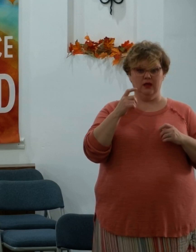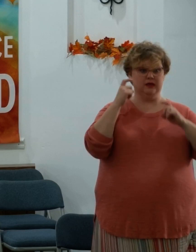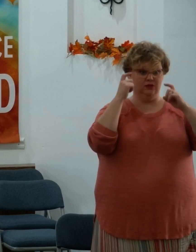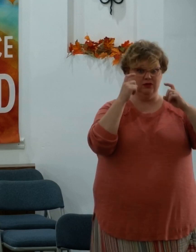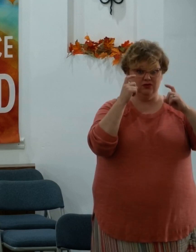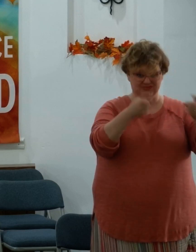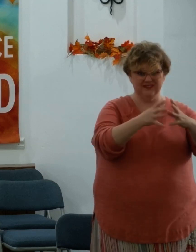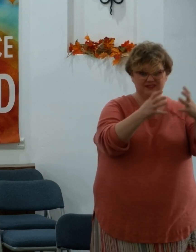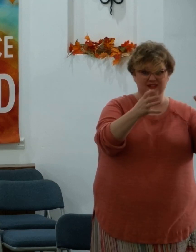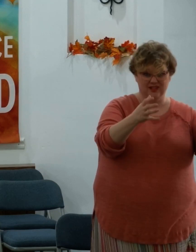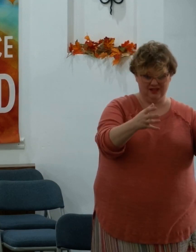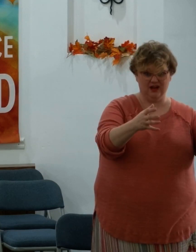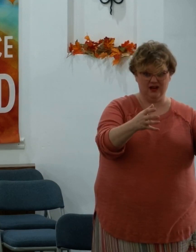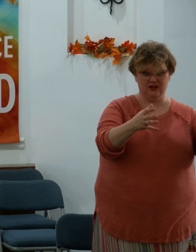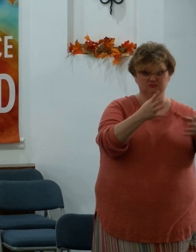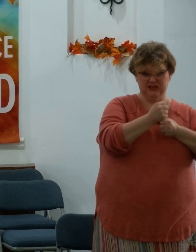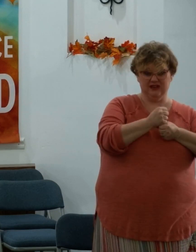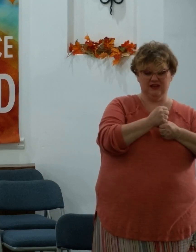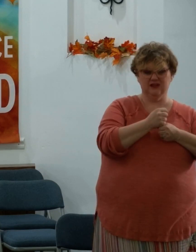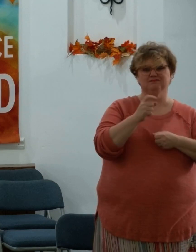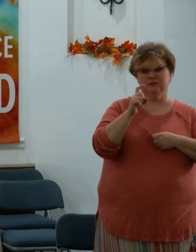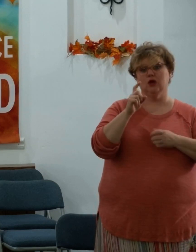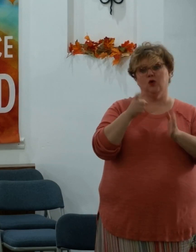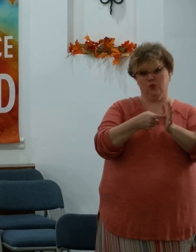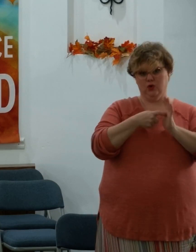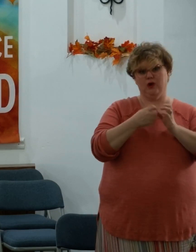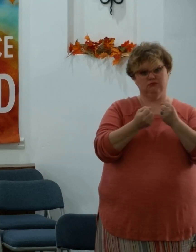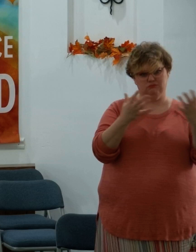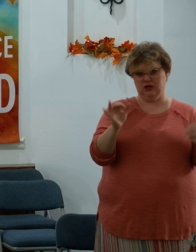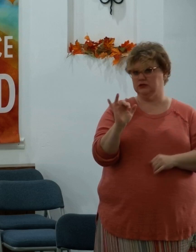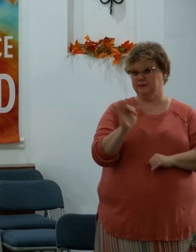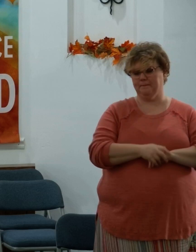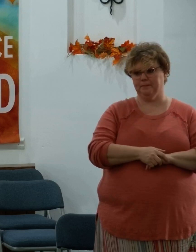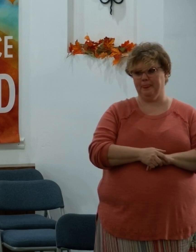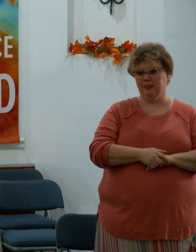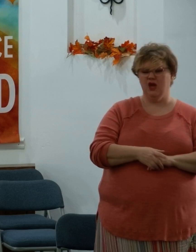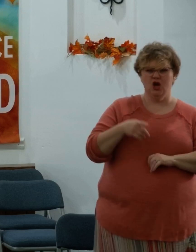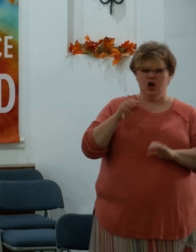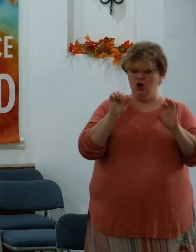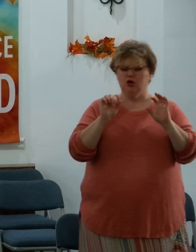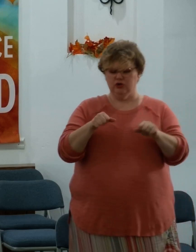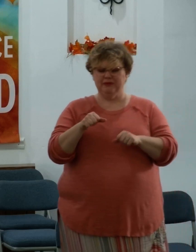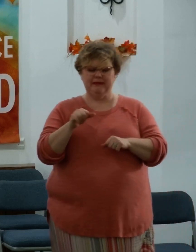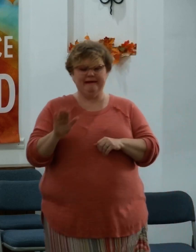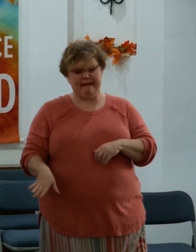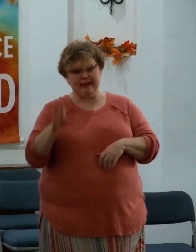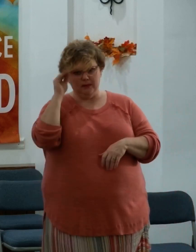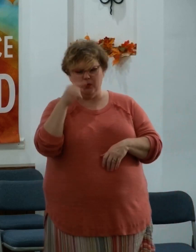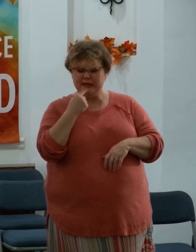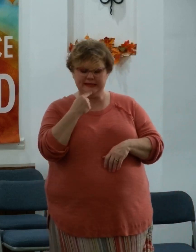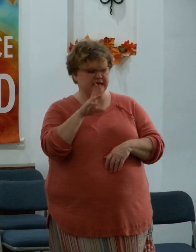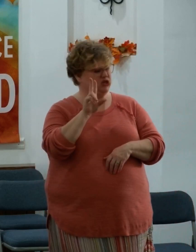required. You can be like a little boy at my home church and grab a hold to it and say, no, it's mine, it's